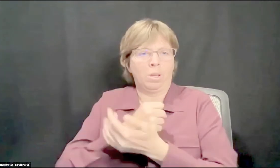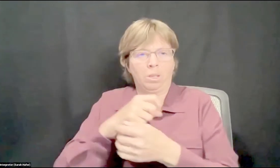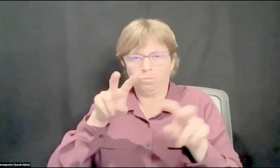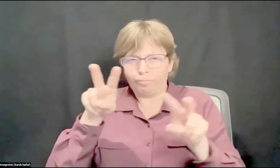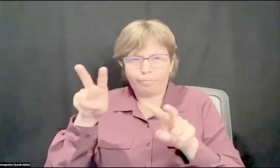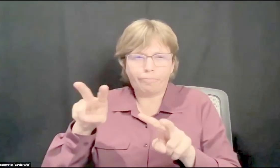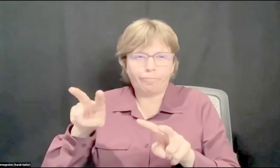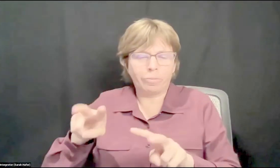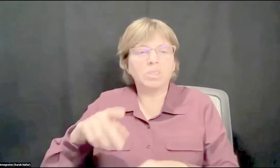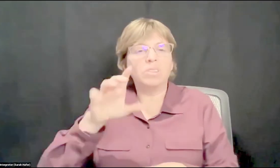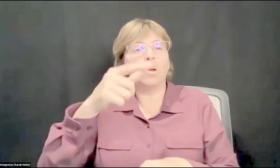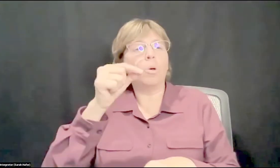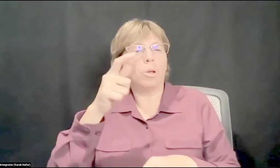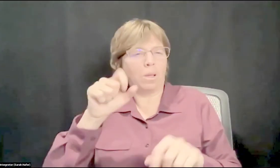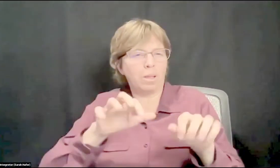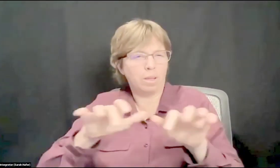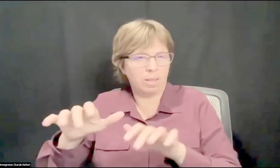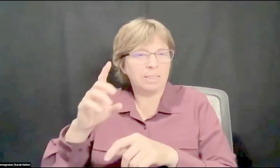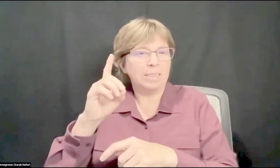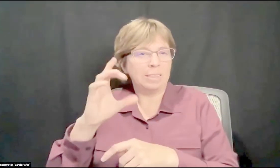other questions you have.